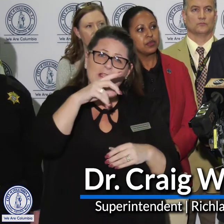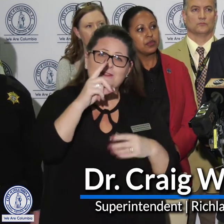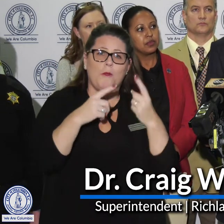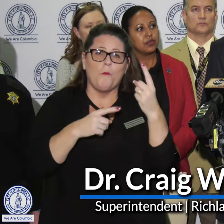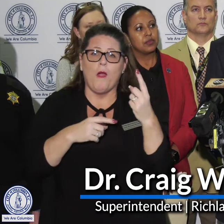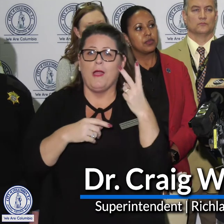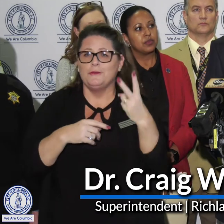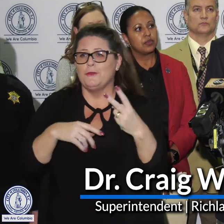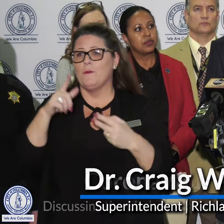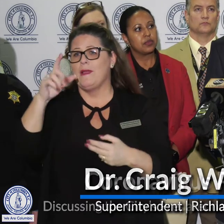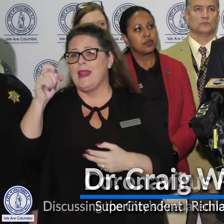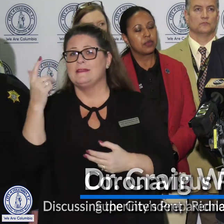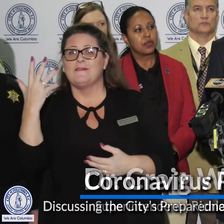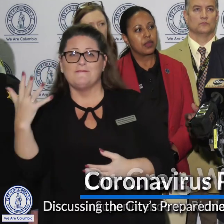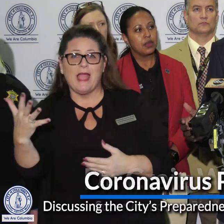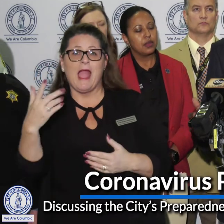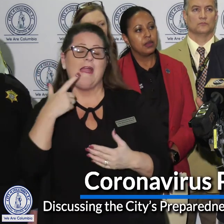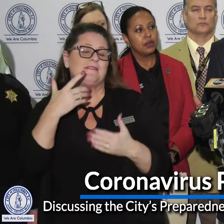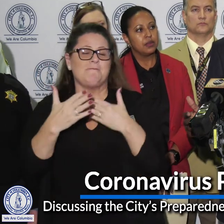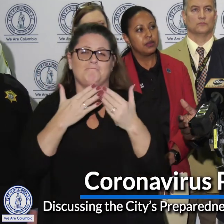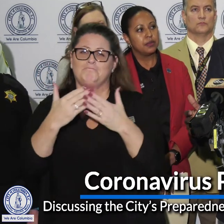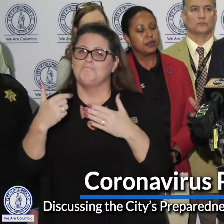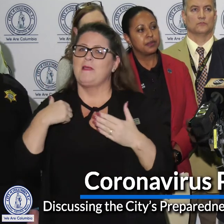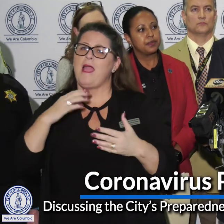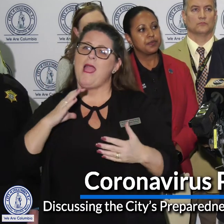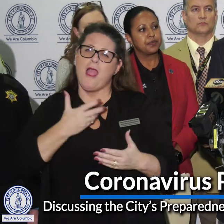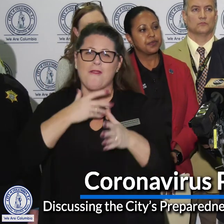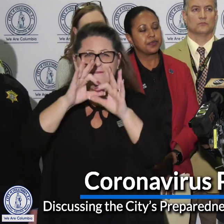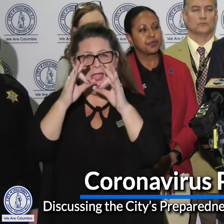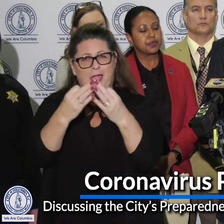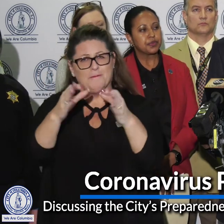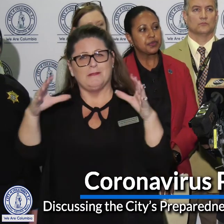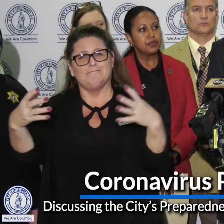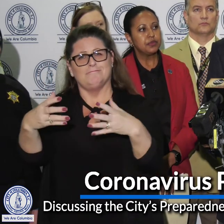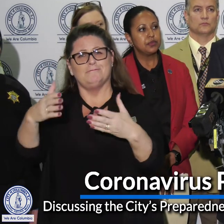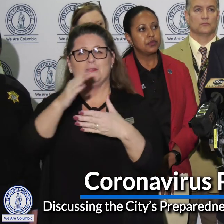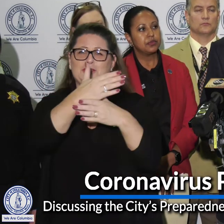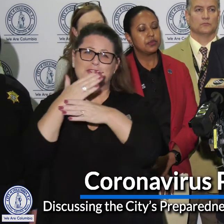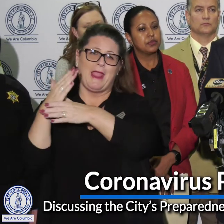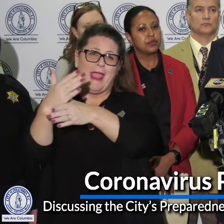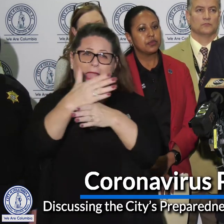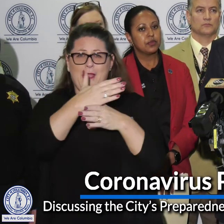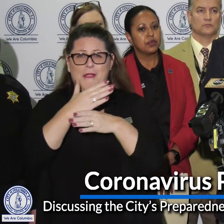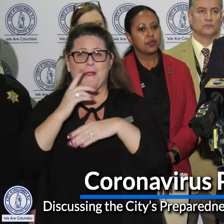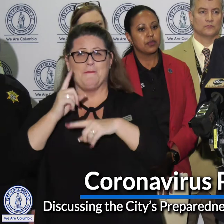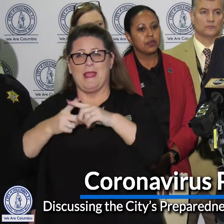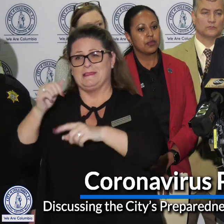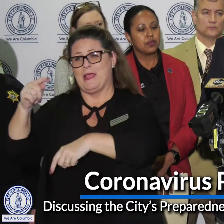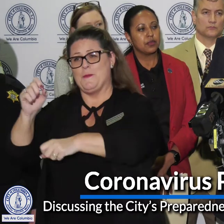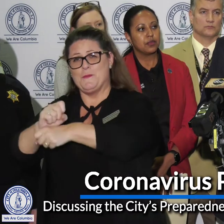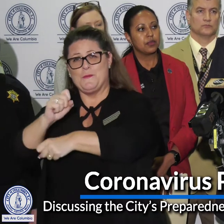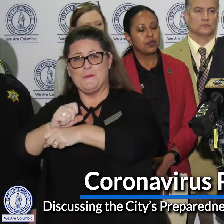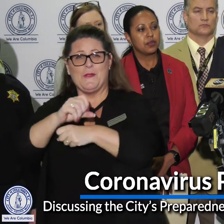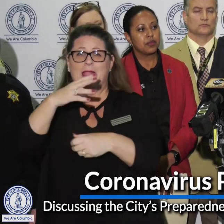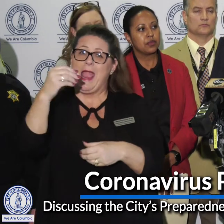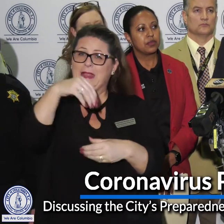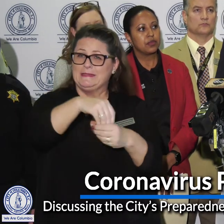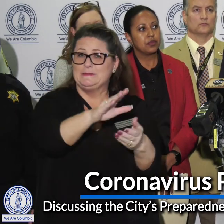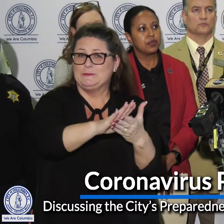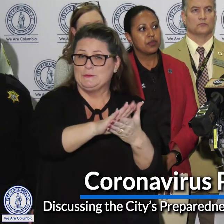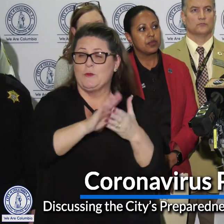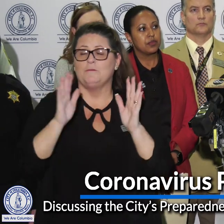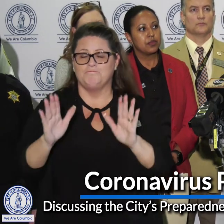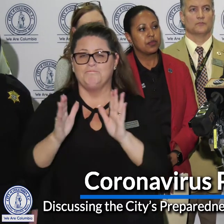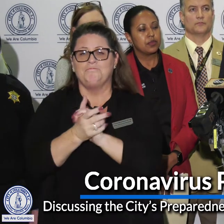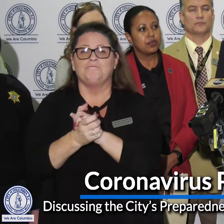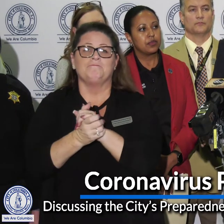Lex 5, we share families and workplaces and lines. So it's important that we all work together. With